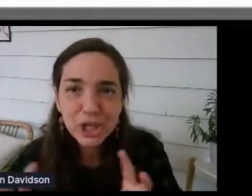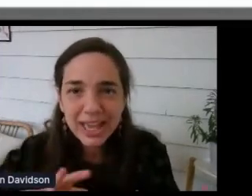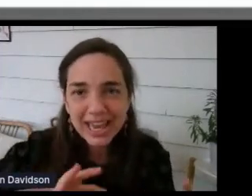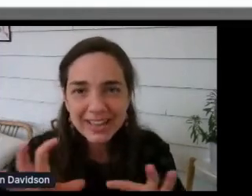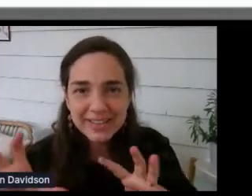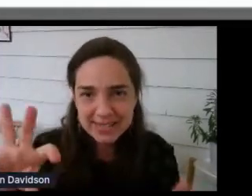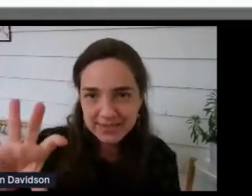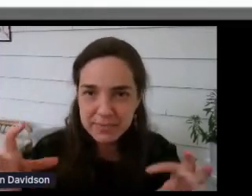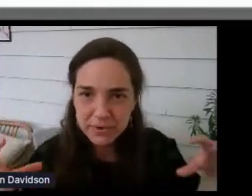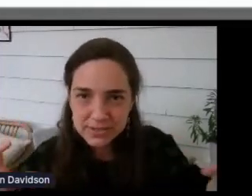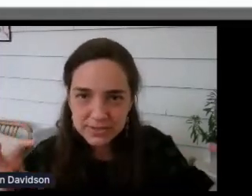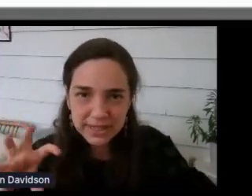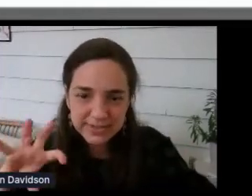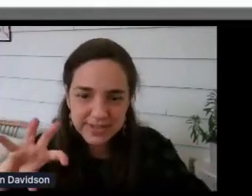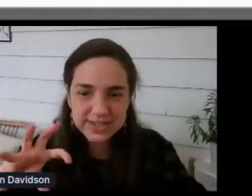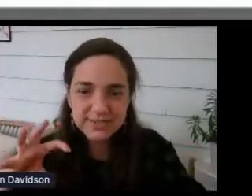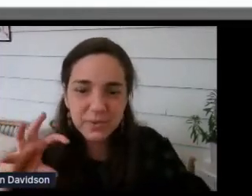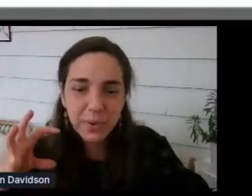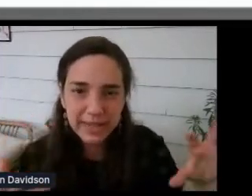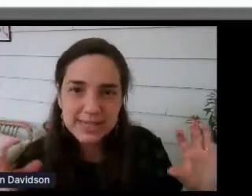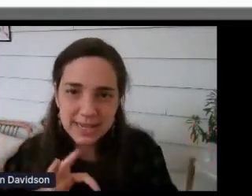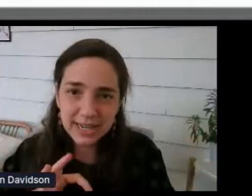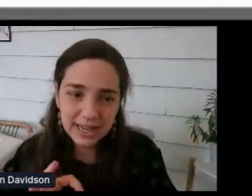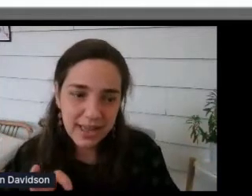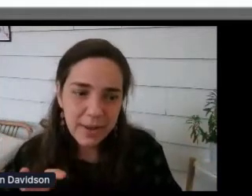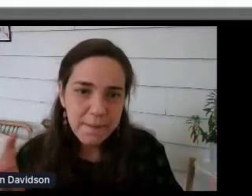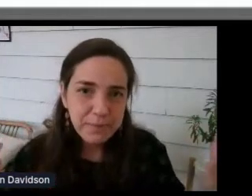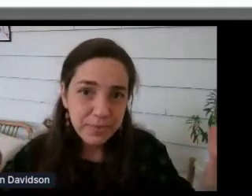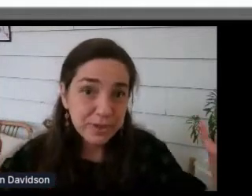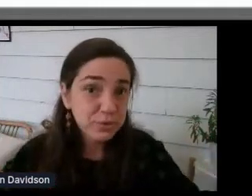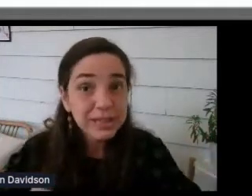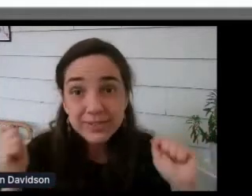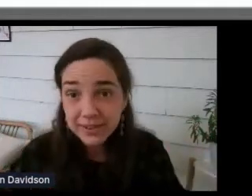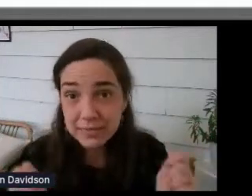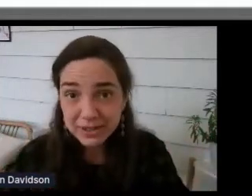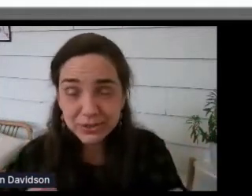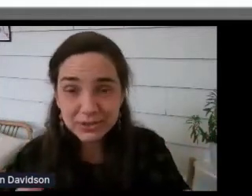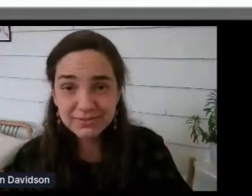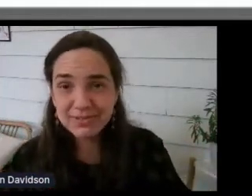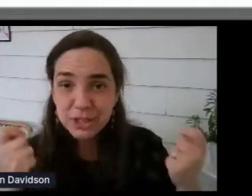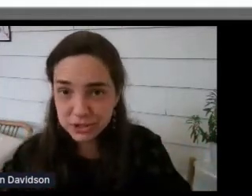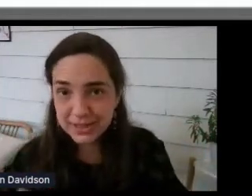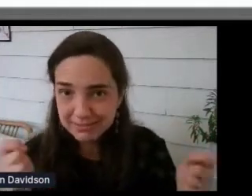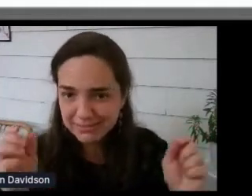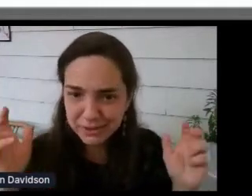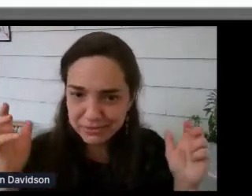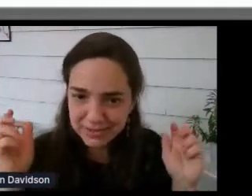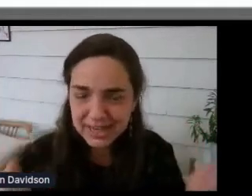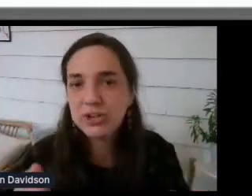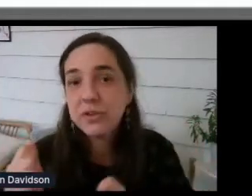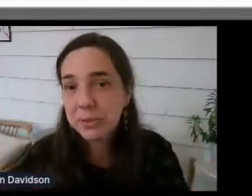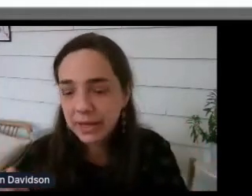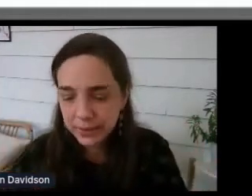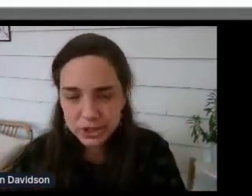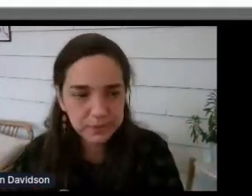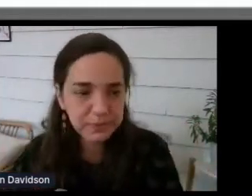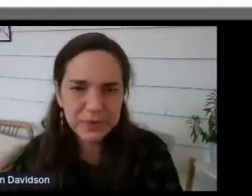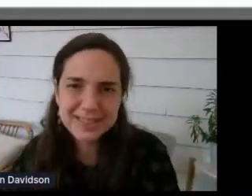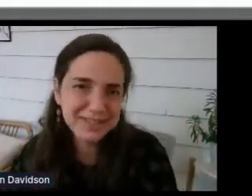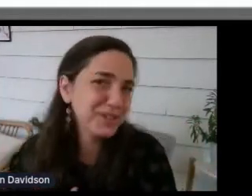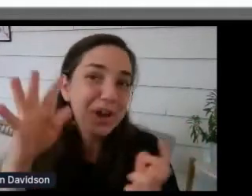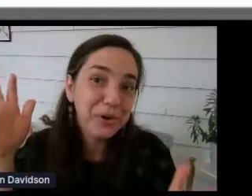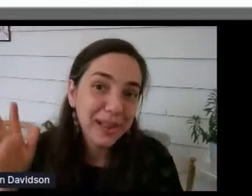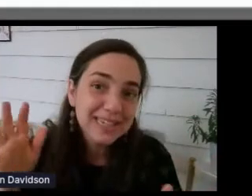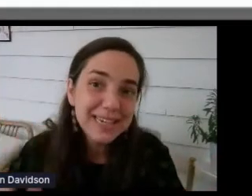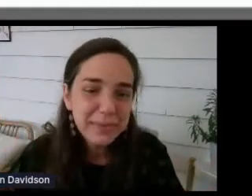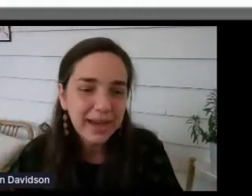then looking at it in these different modes really gives us a different way to study what's really fundamental to the nature of human language. So that's